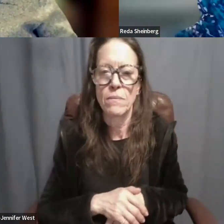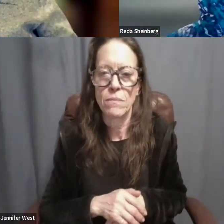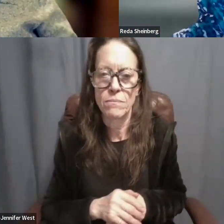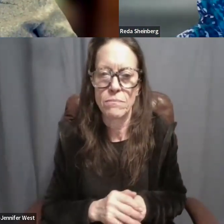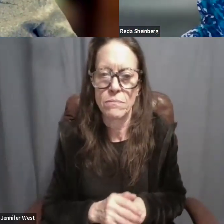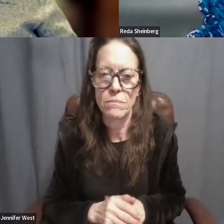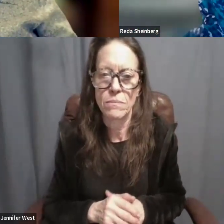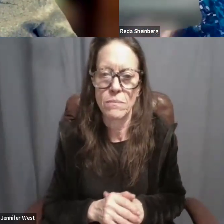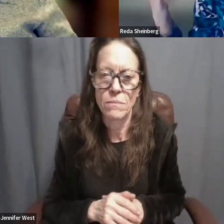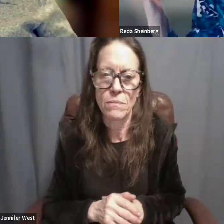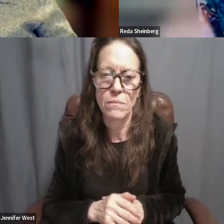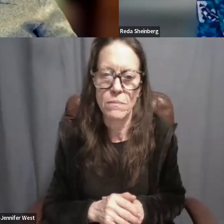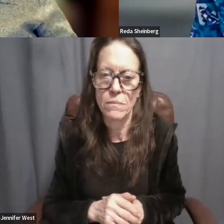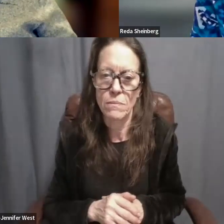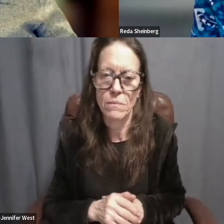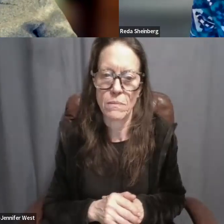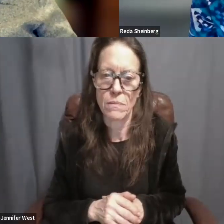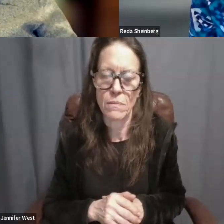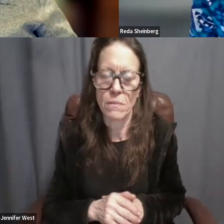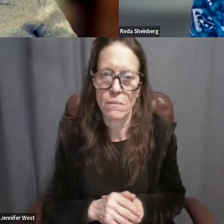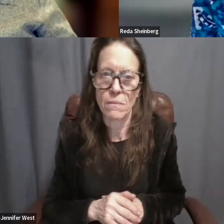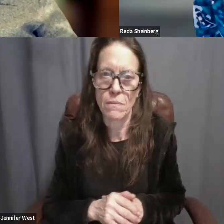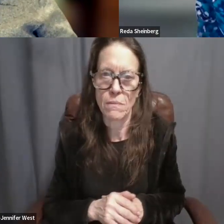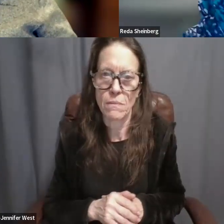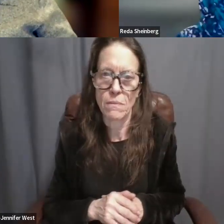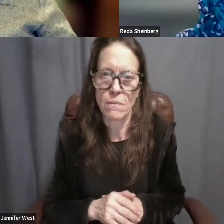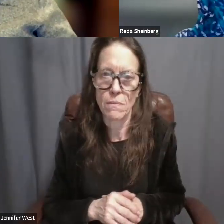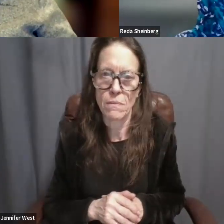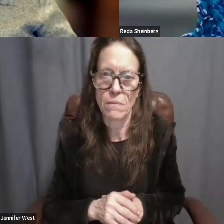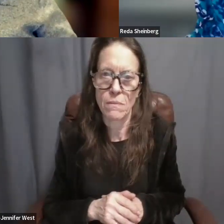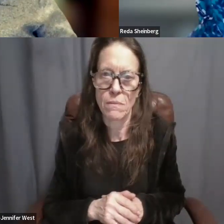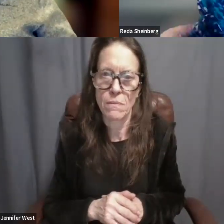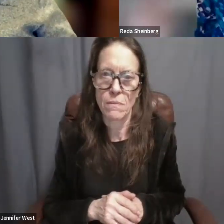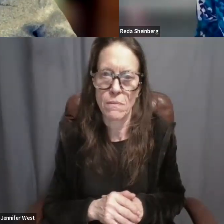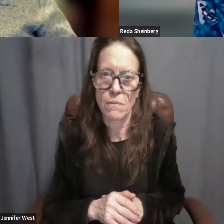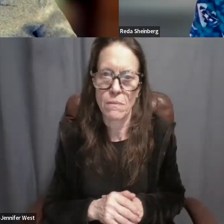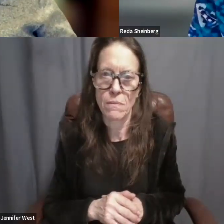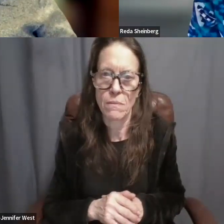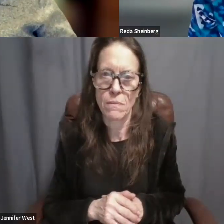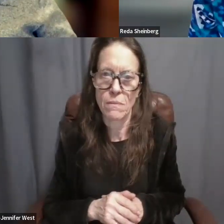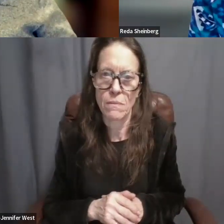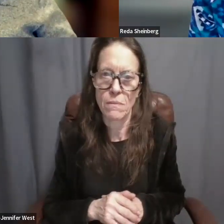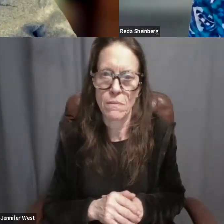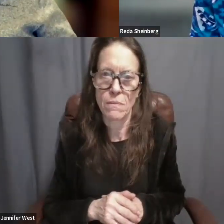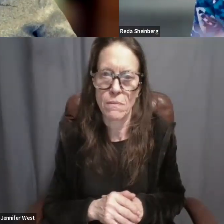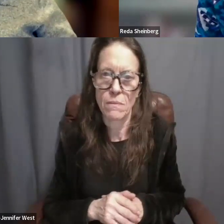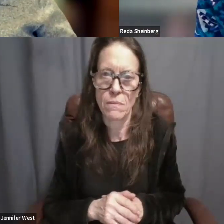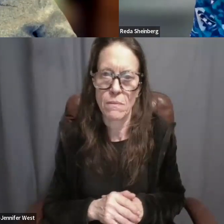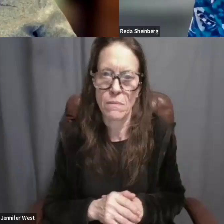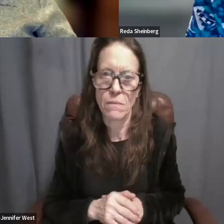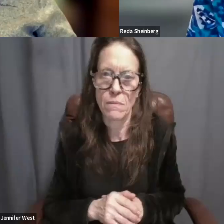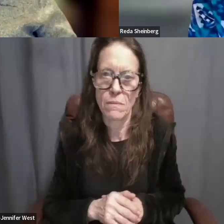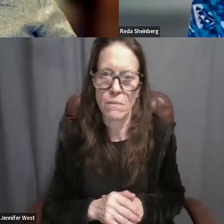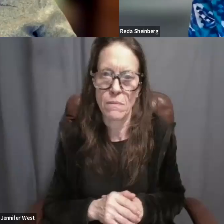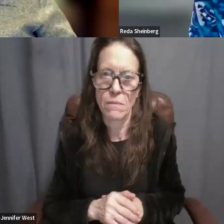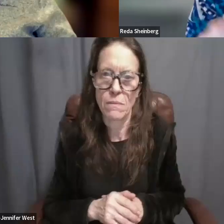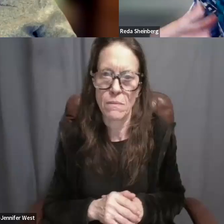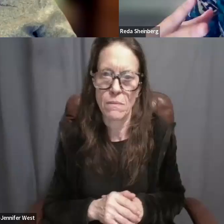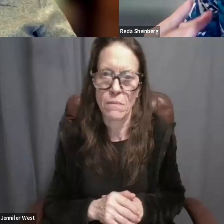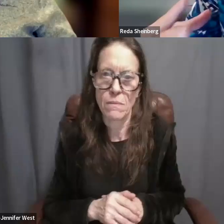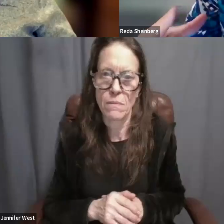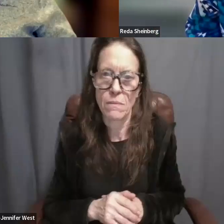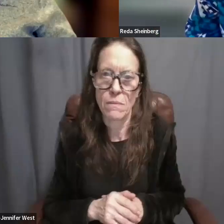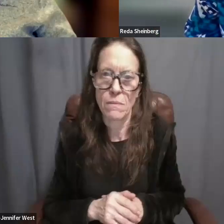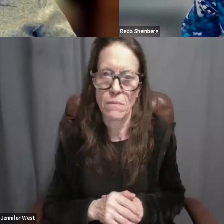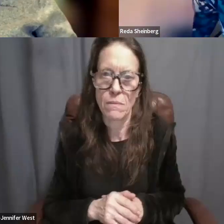pretty personal. But anyway, he got kicked out. And so we tried another provider, and that also didn't work. We